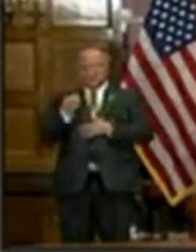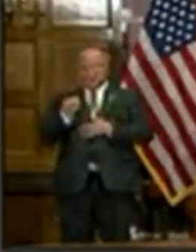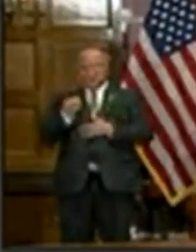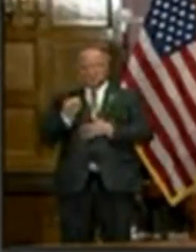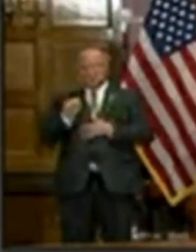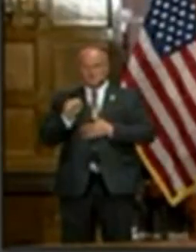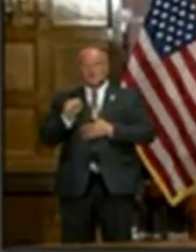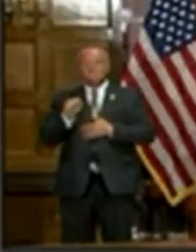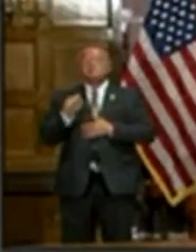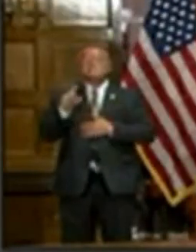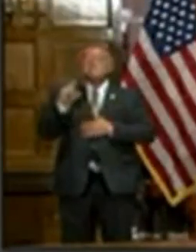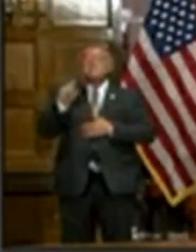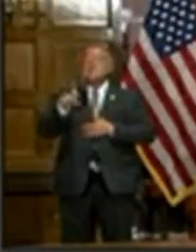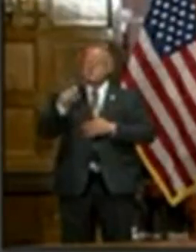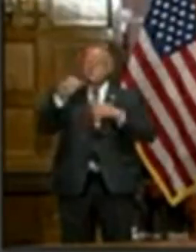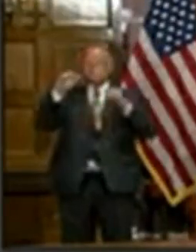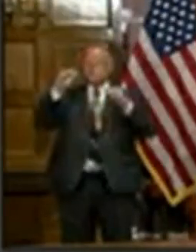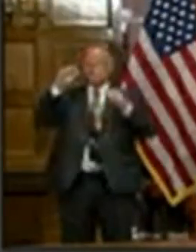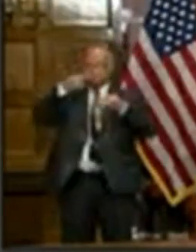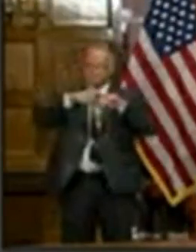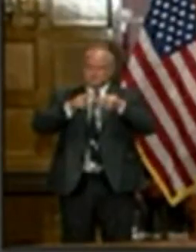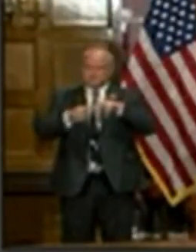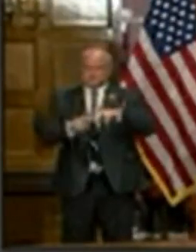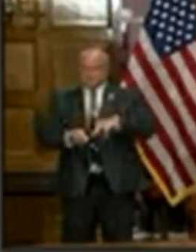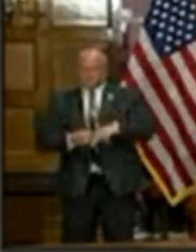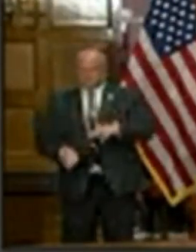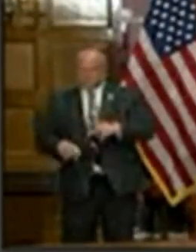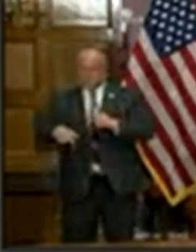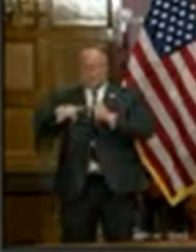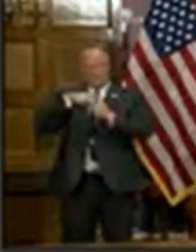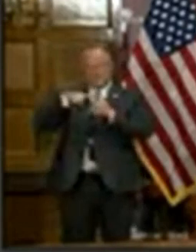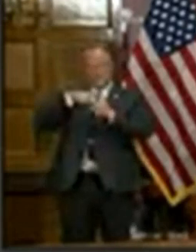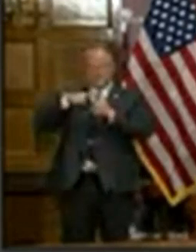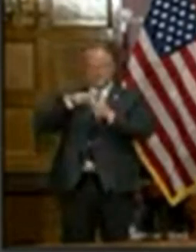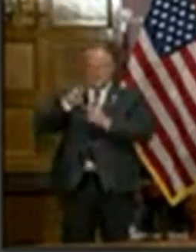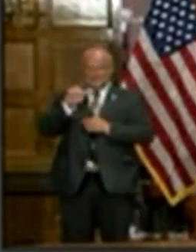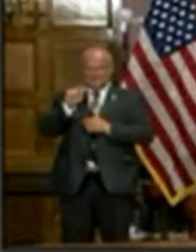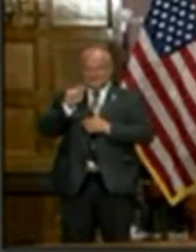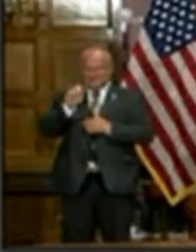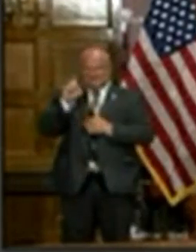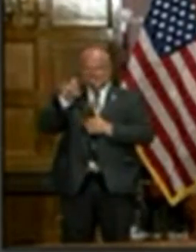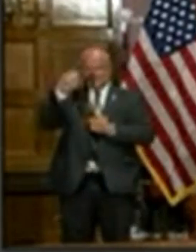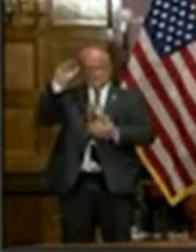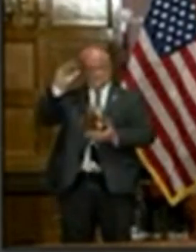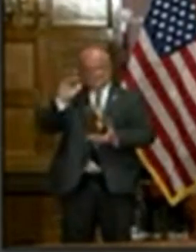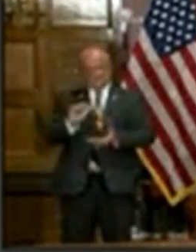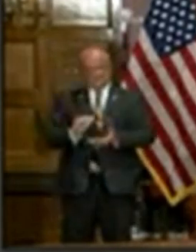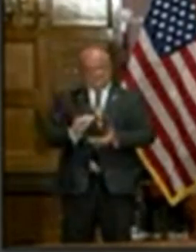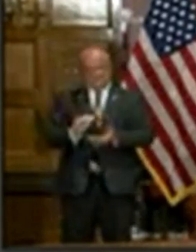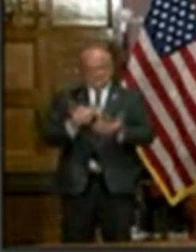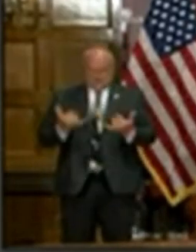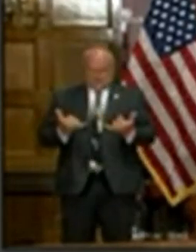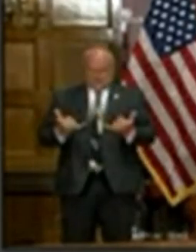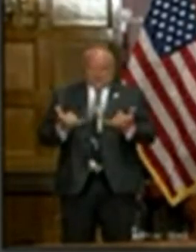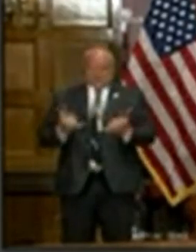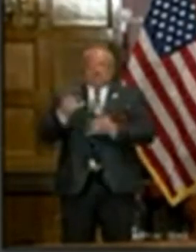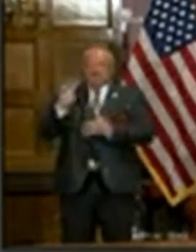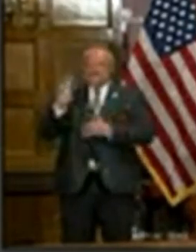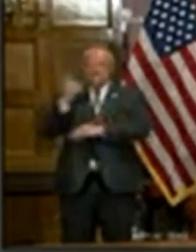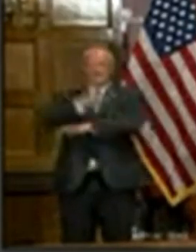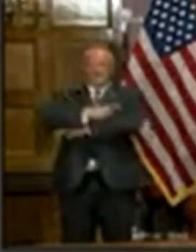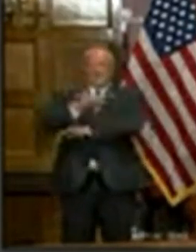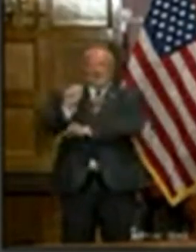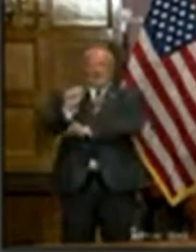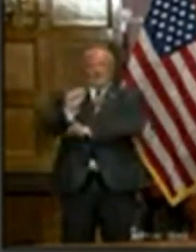want to have come down, which is the positivity rate, and it's right, you know, the current one of the 7-day